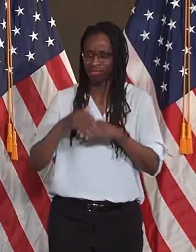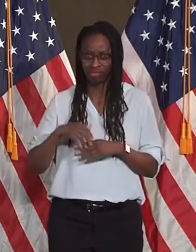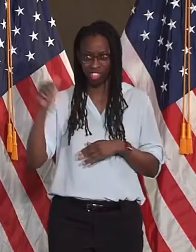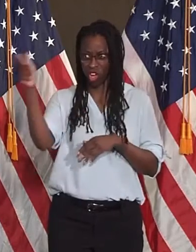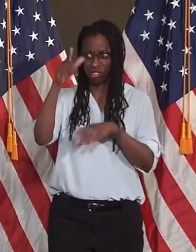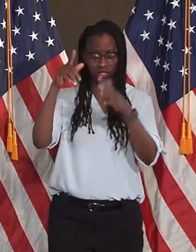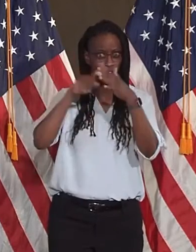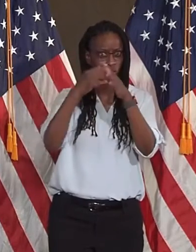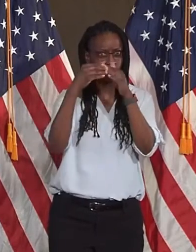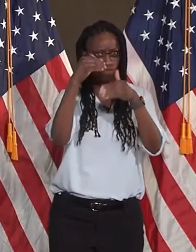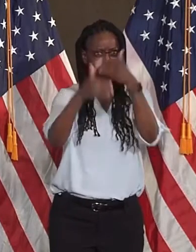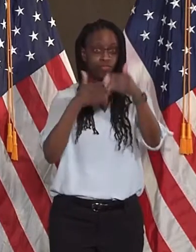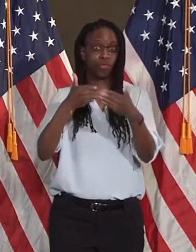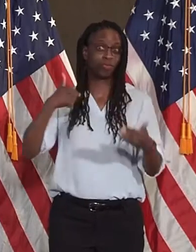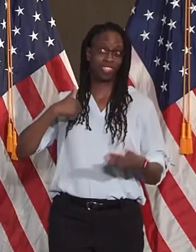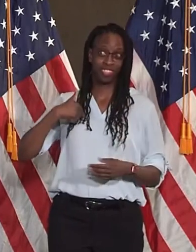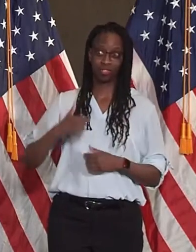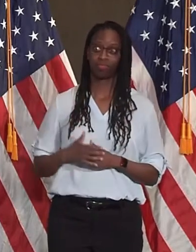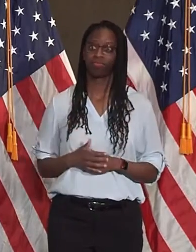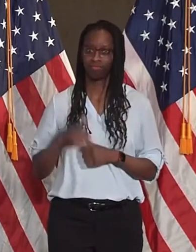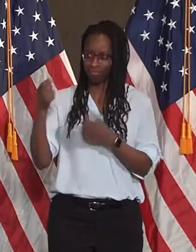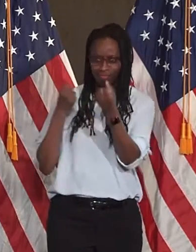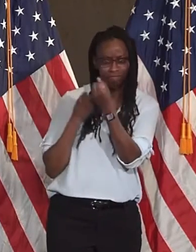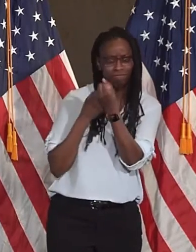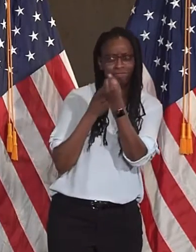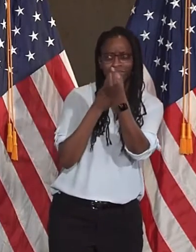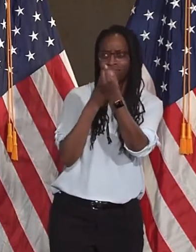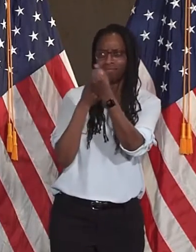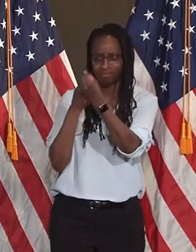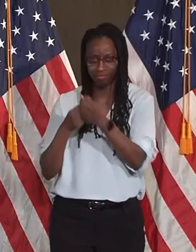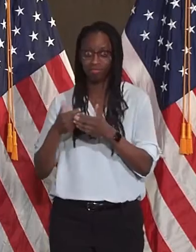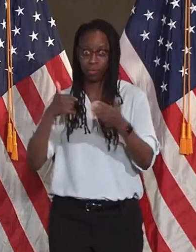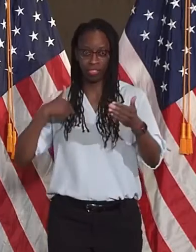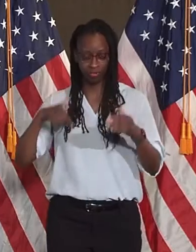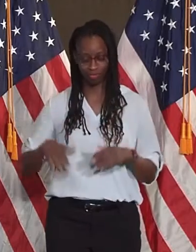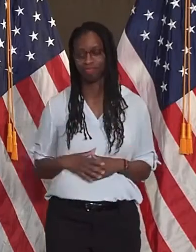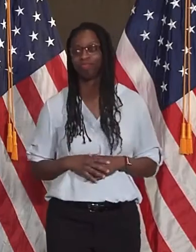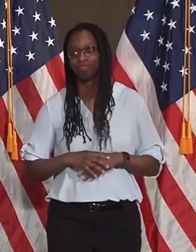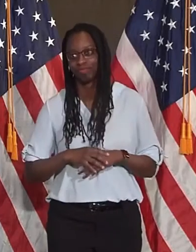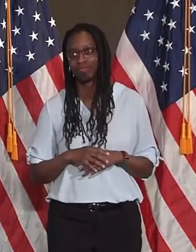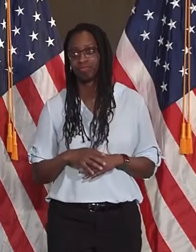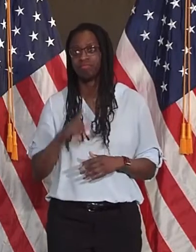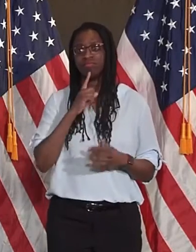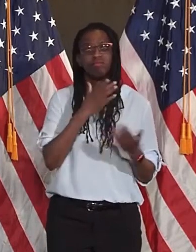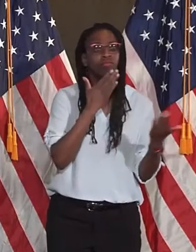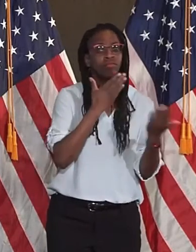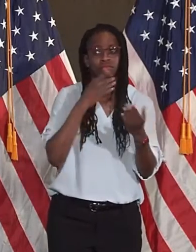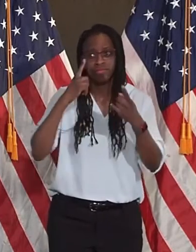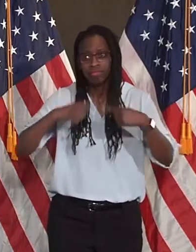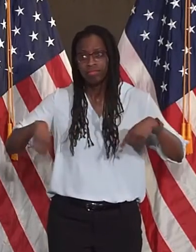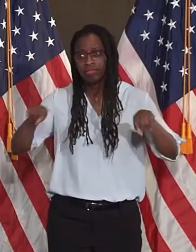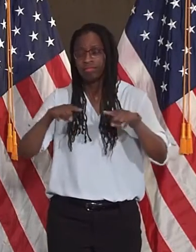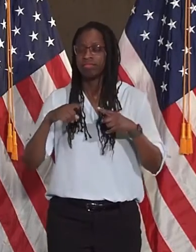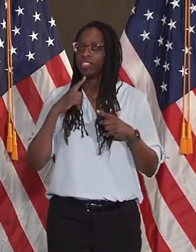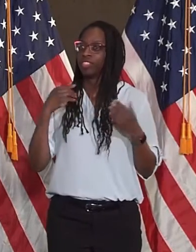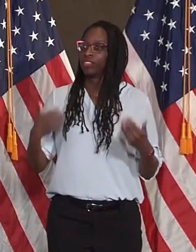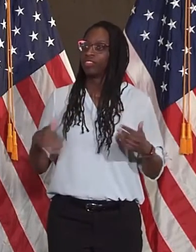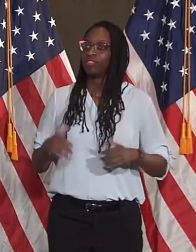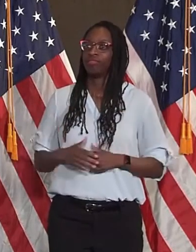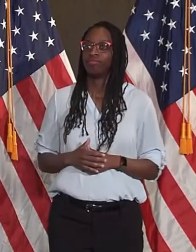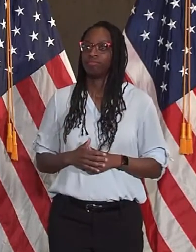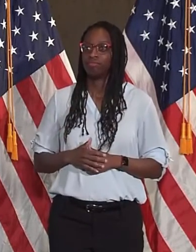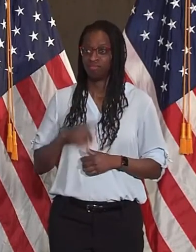honor to have you administer the oath of office on this historic day. Throughout your career, you have been a pioneer